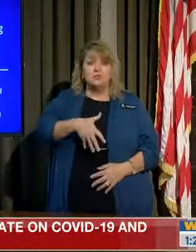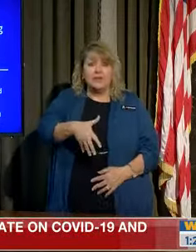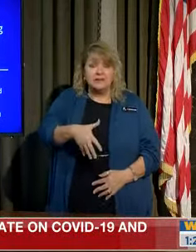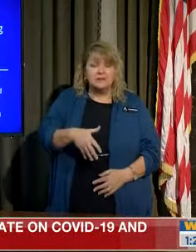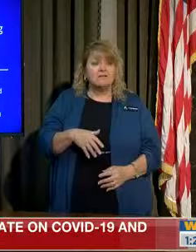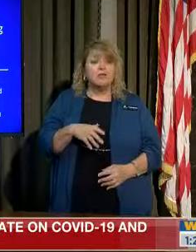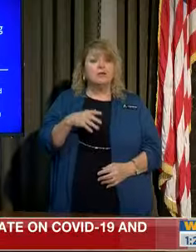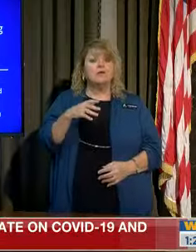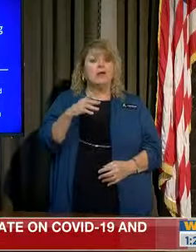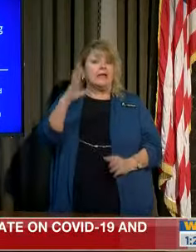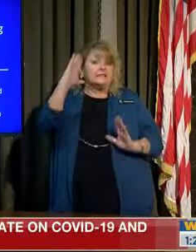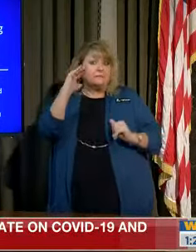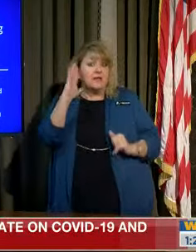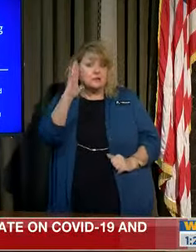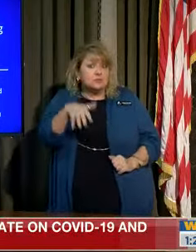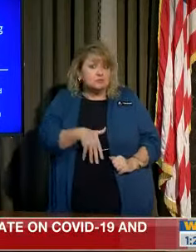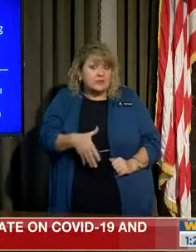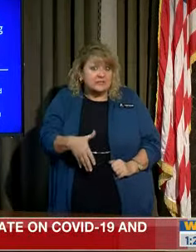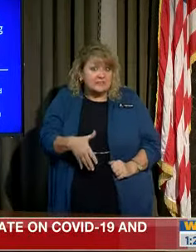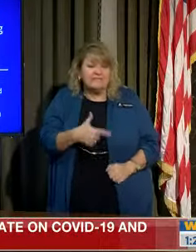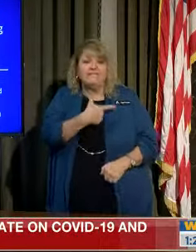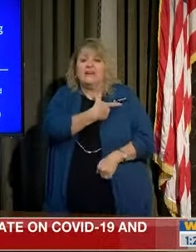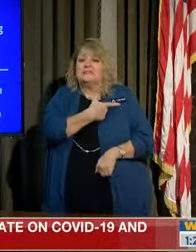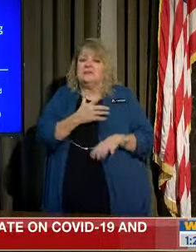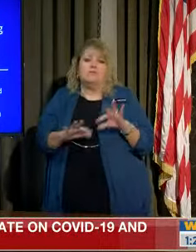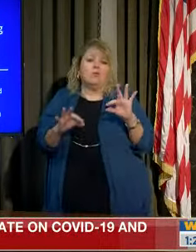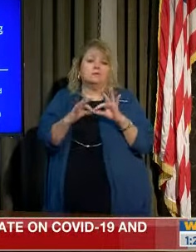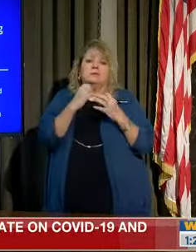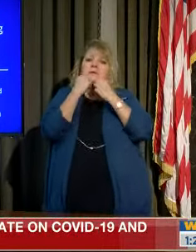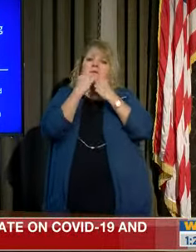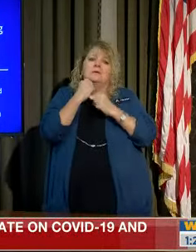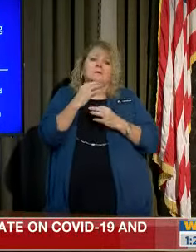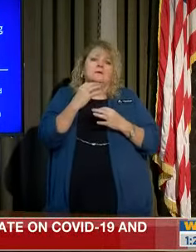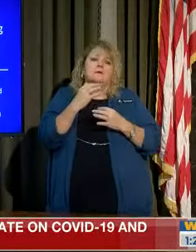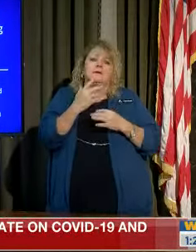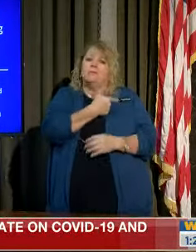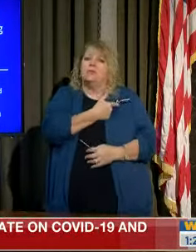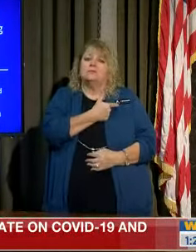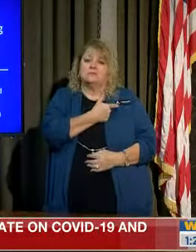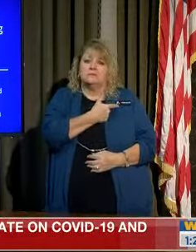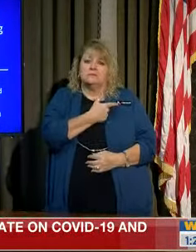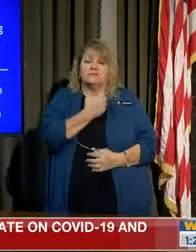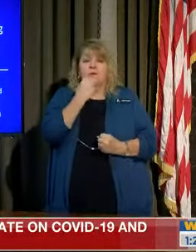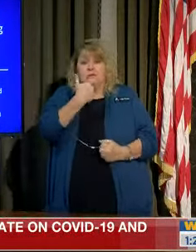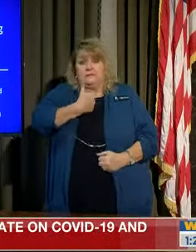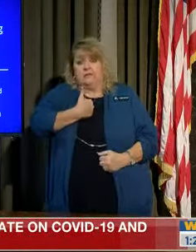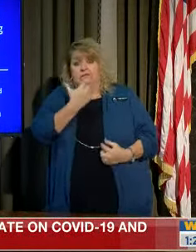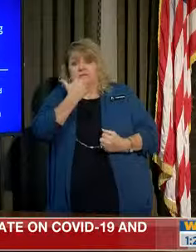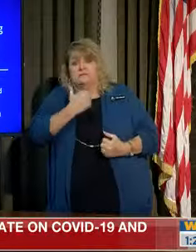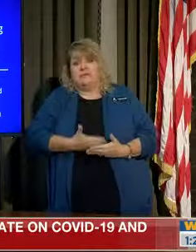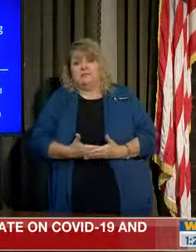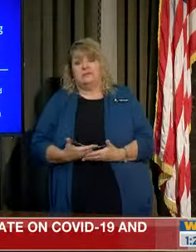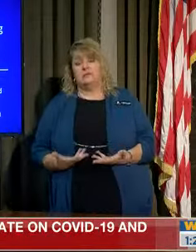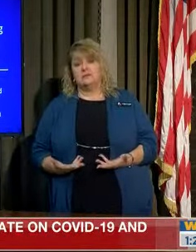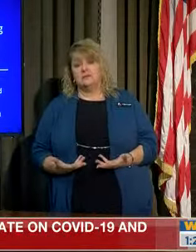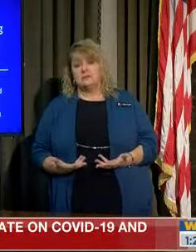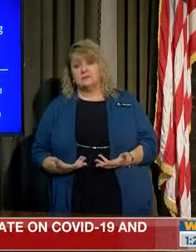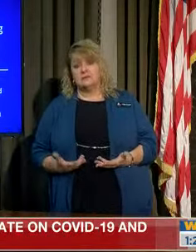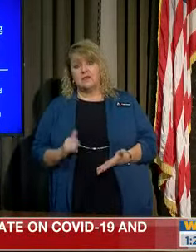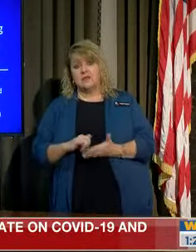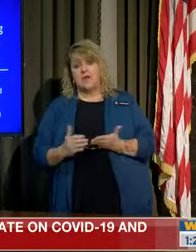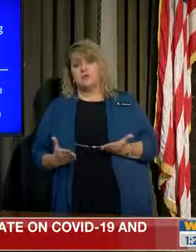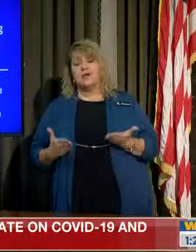the vaccine is so very important to you and to your unborn child. And that